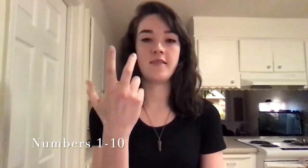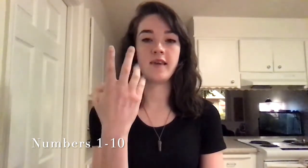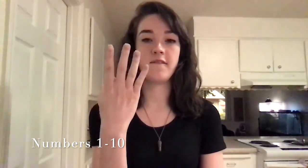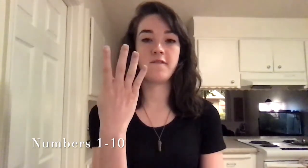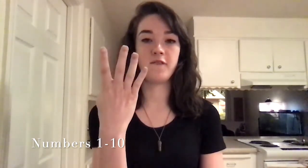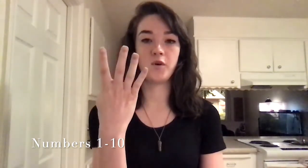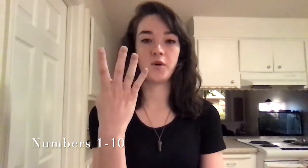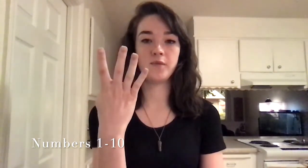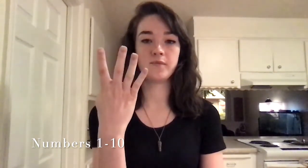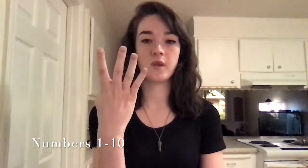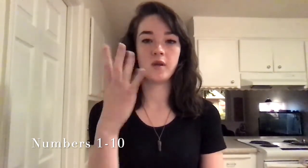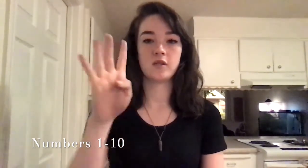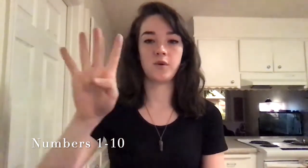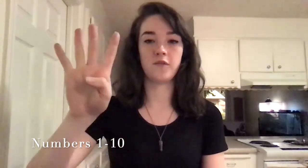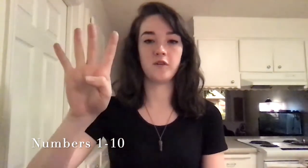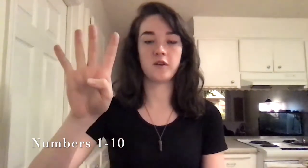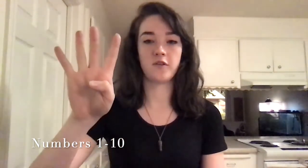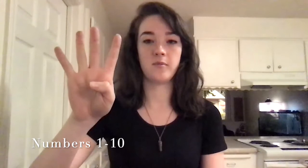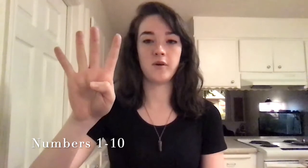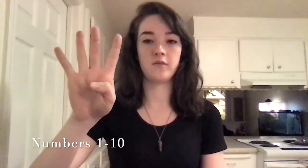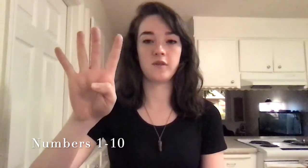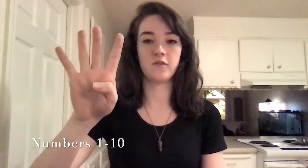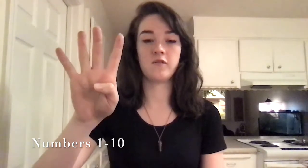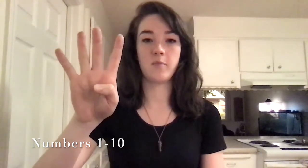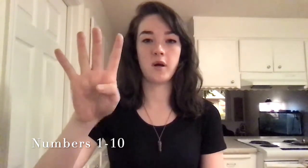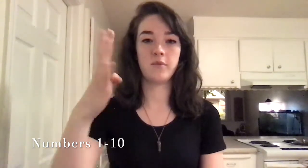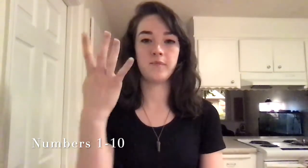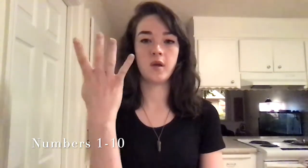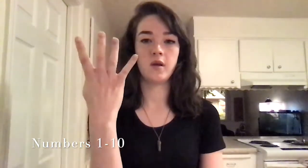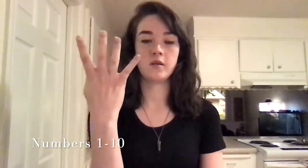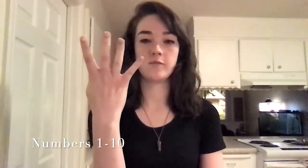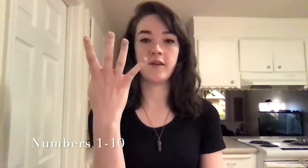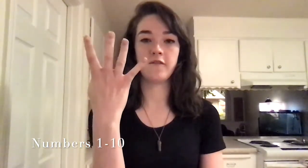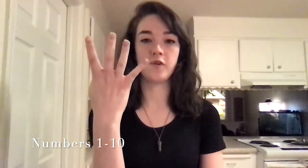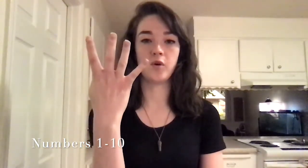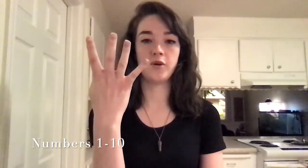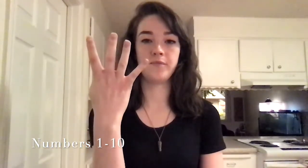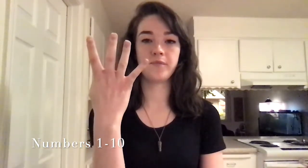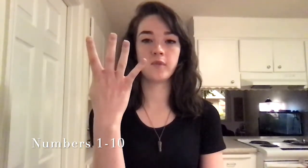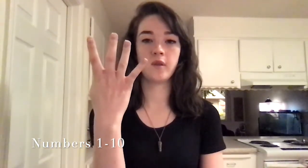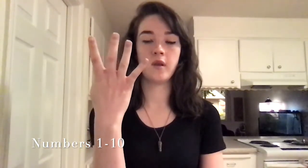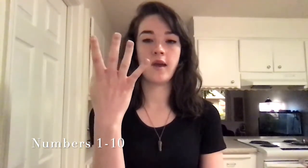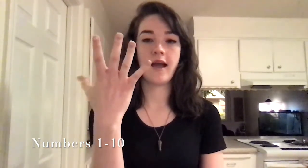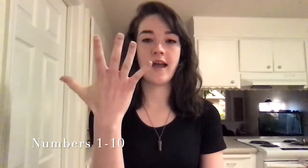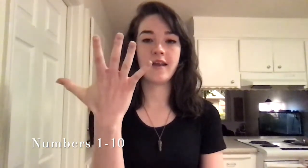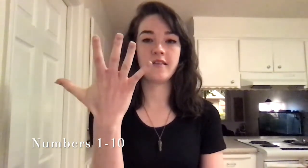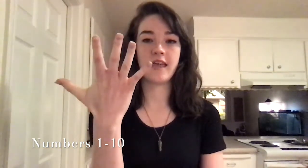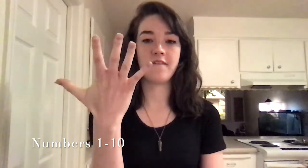then 4. So we're going to fold our thumb over the front of our palm to make 4, and then